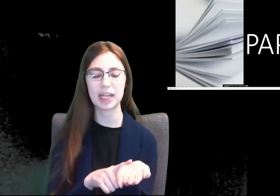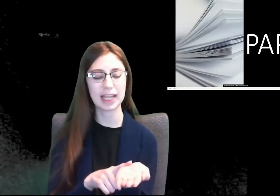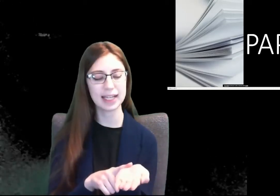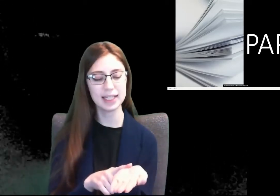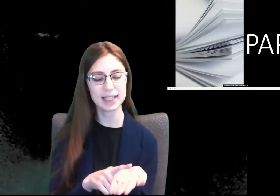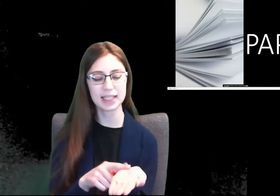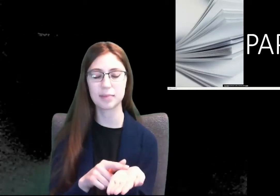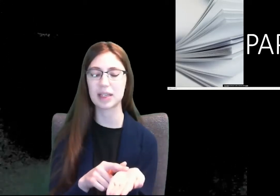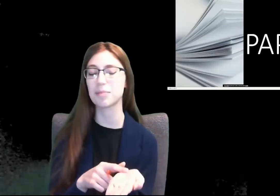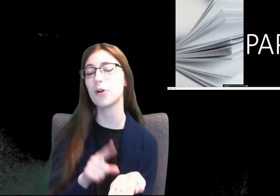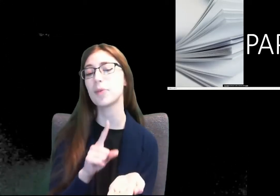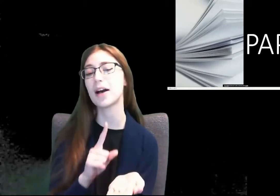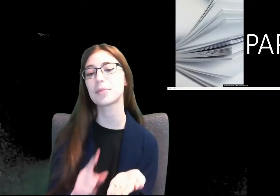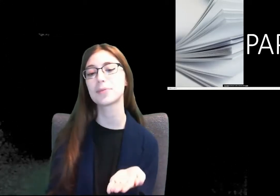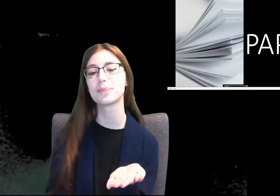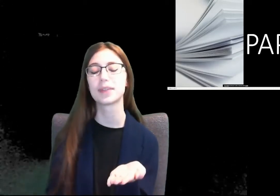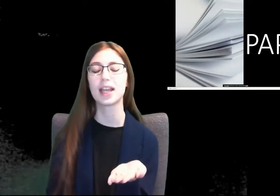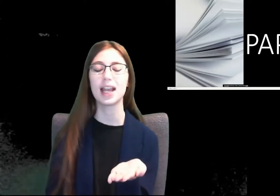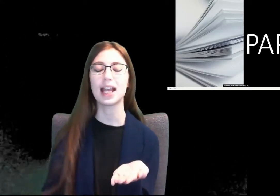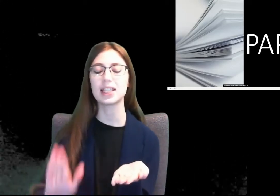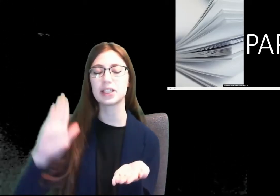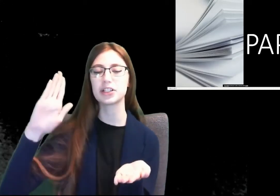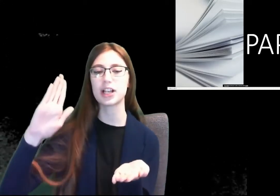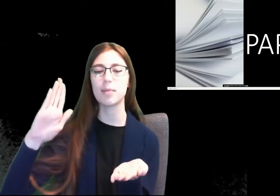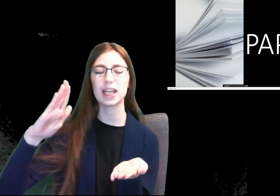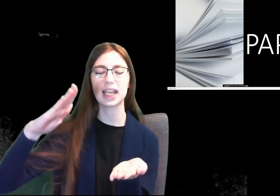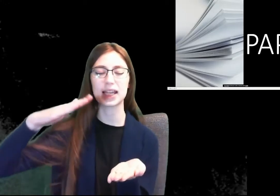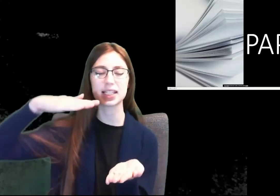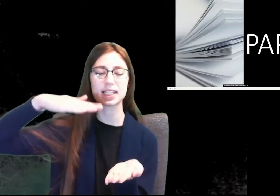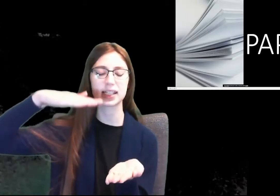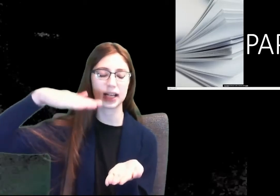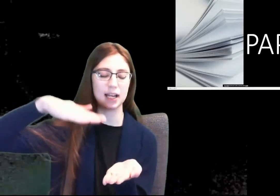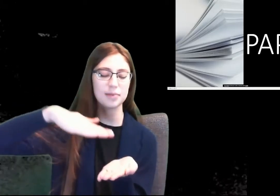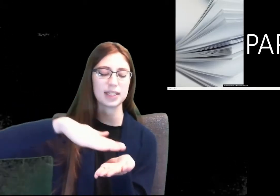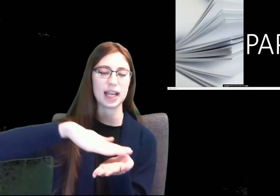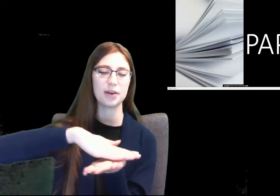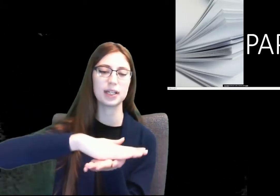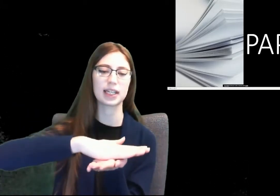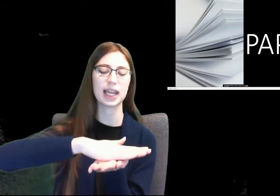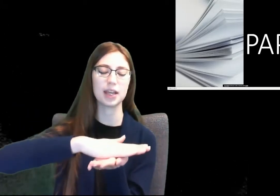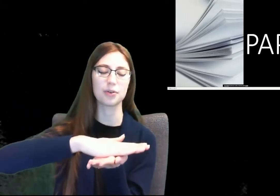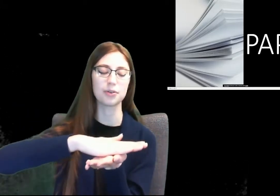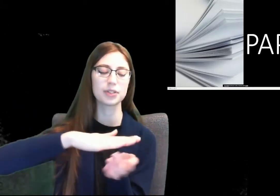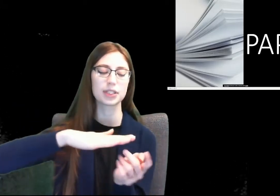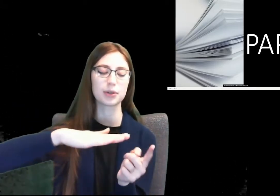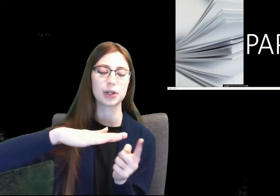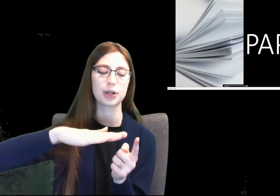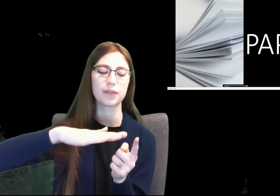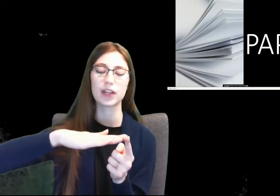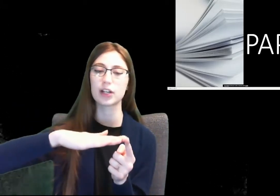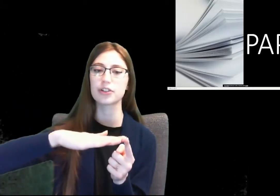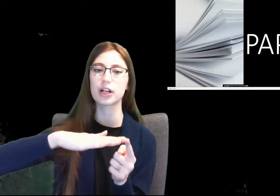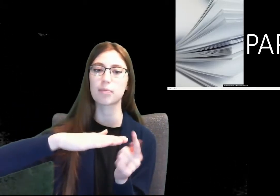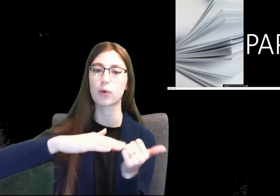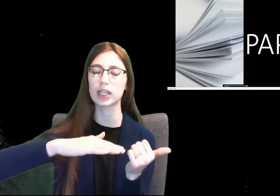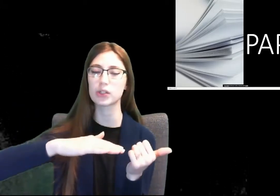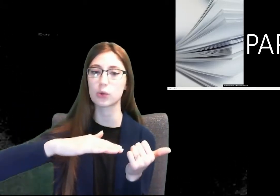hand is going to be palm up, and then your dominant hand is going to come down at an angle. So your fingers are pointing towards